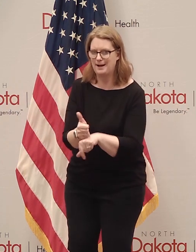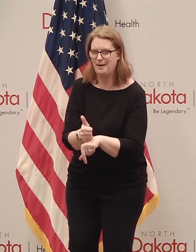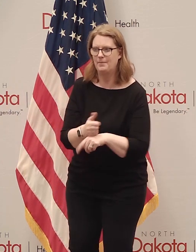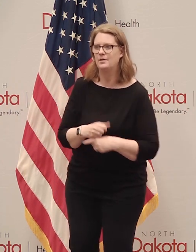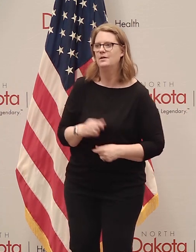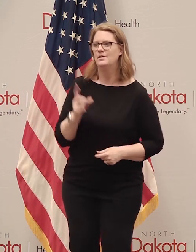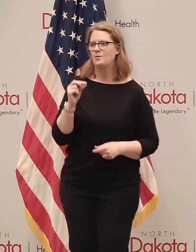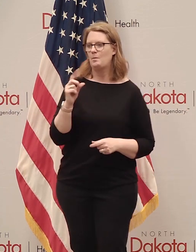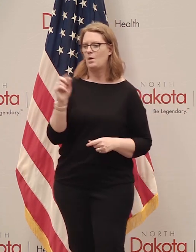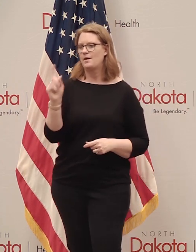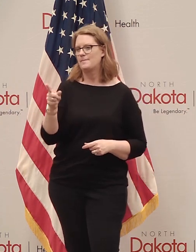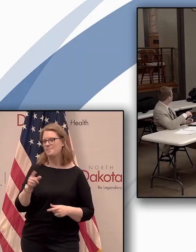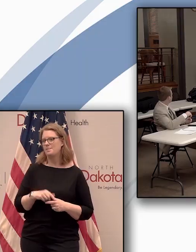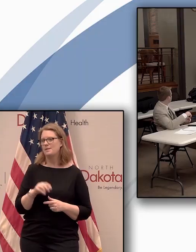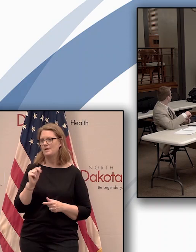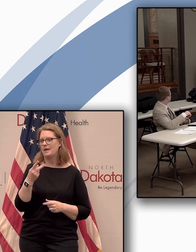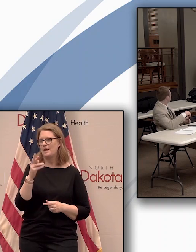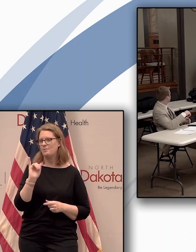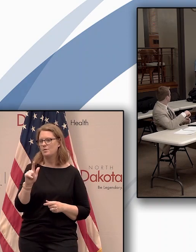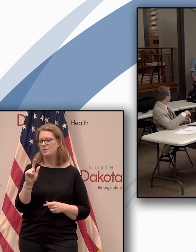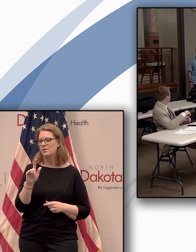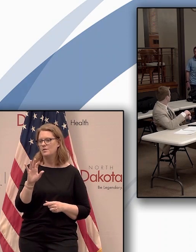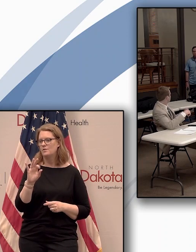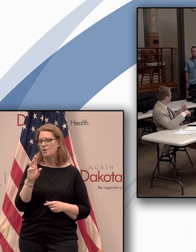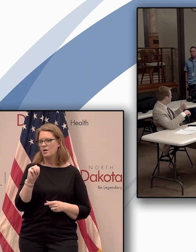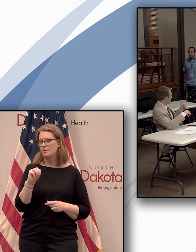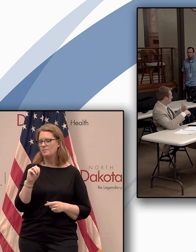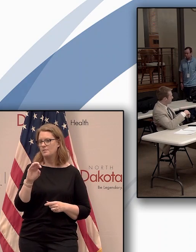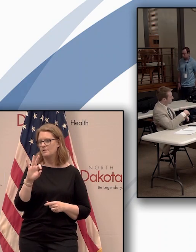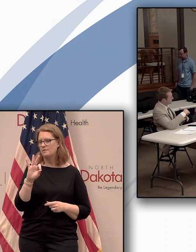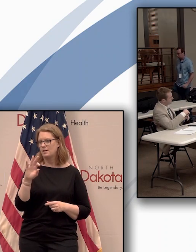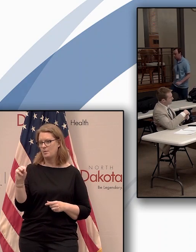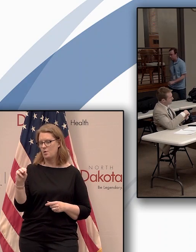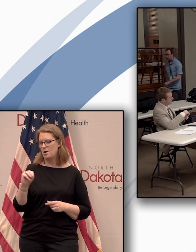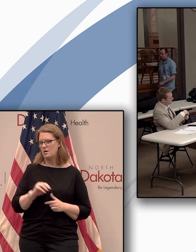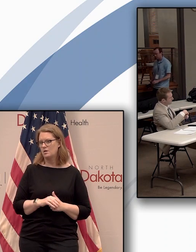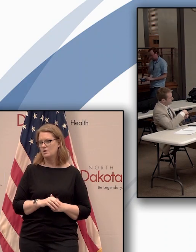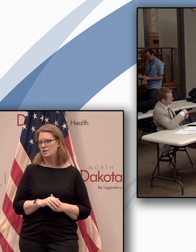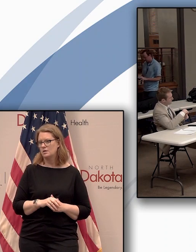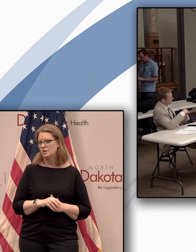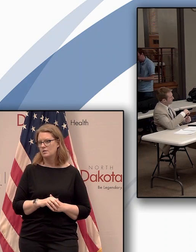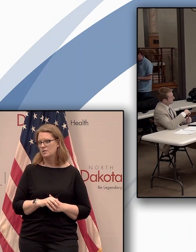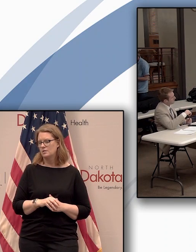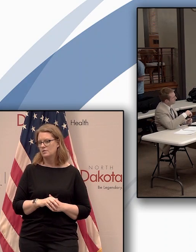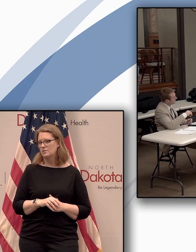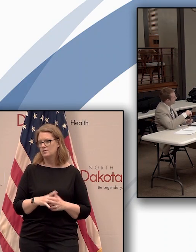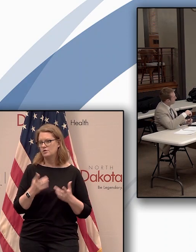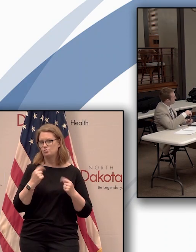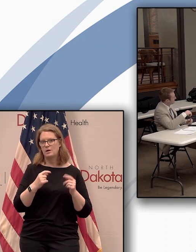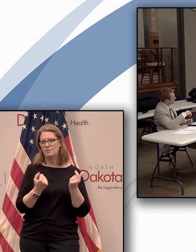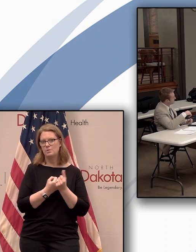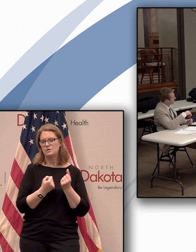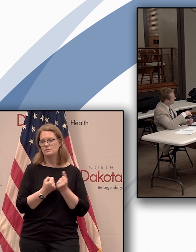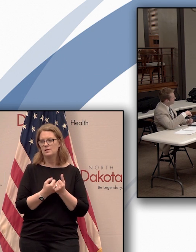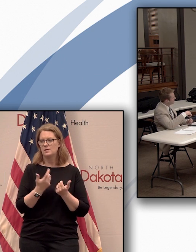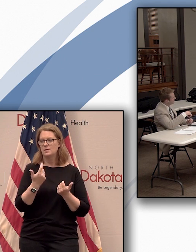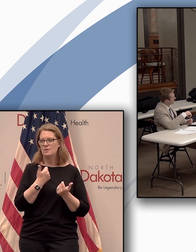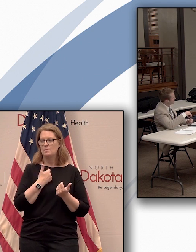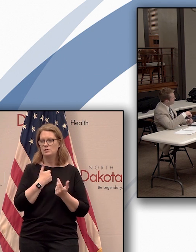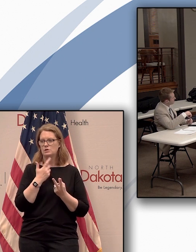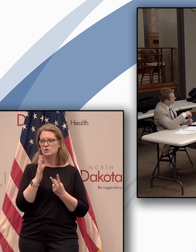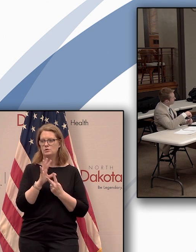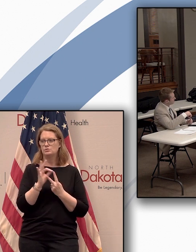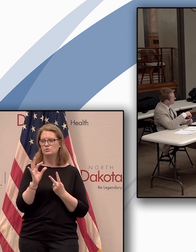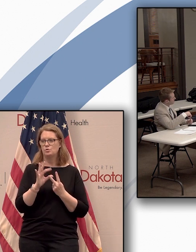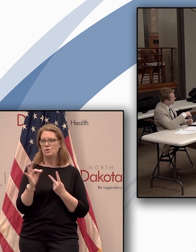more. April Baumgarten with the Forum of Fargo-Moorhead. I know you were trying to promote personal choice, though I